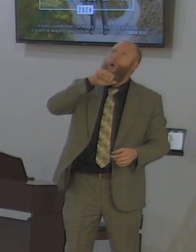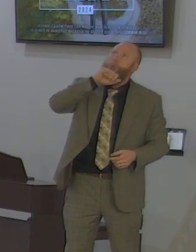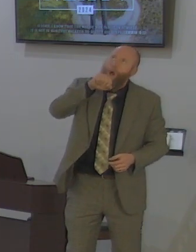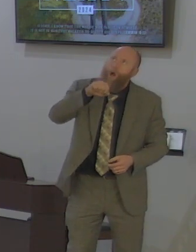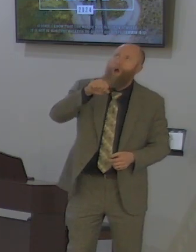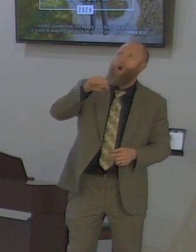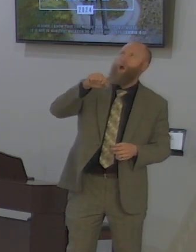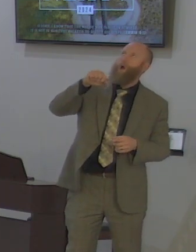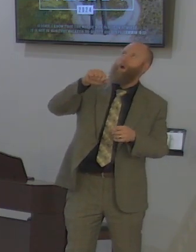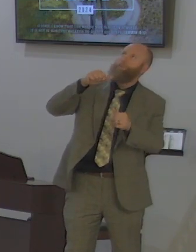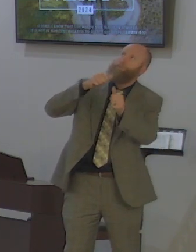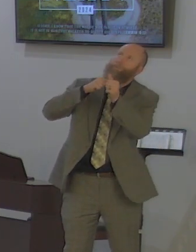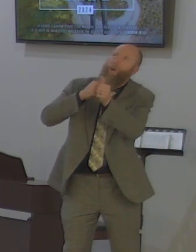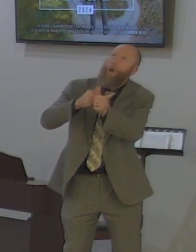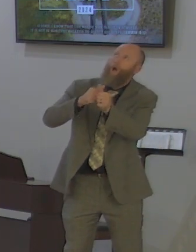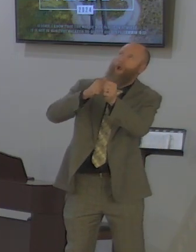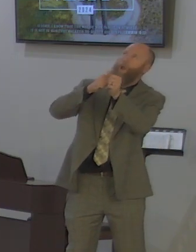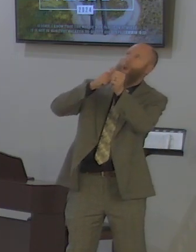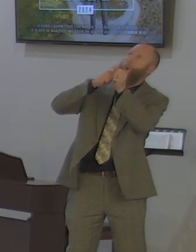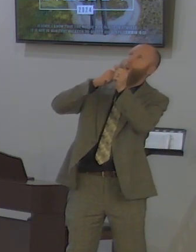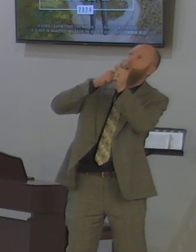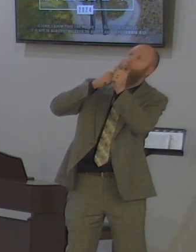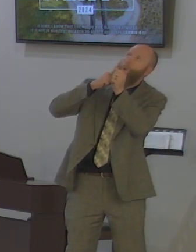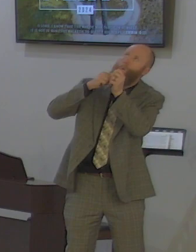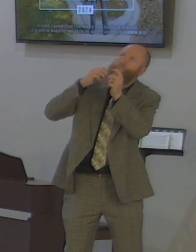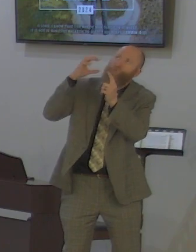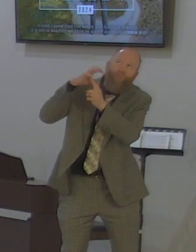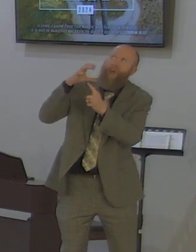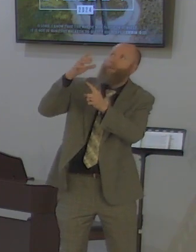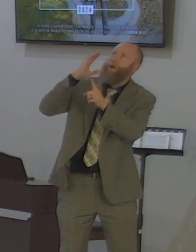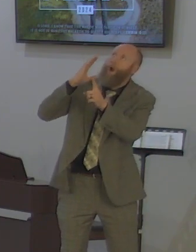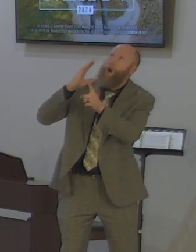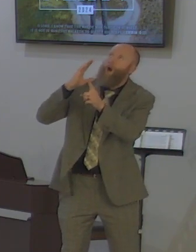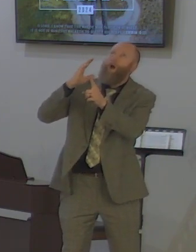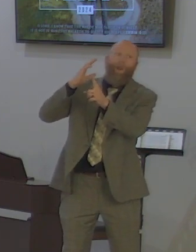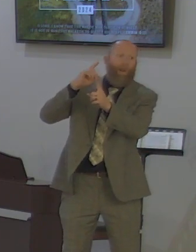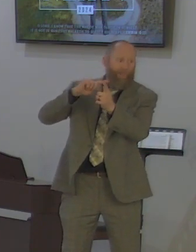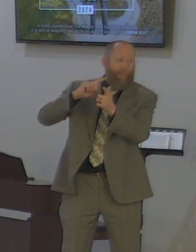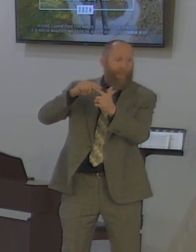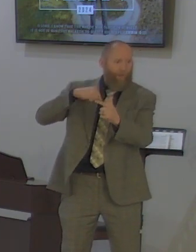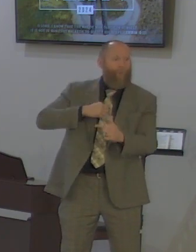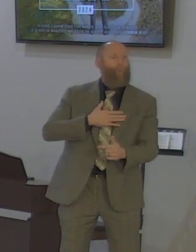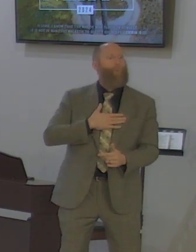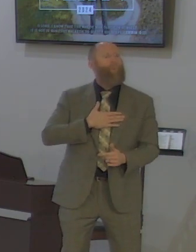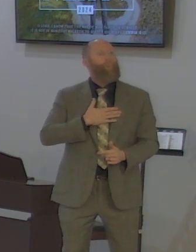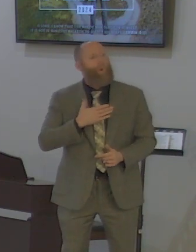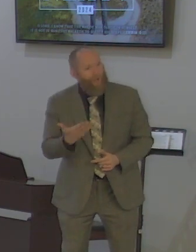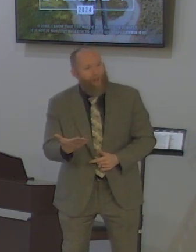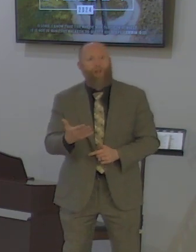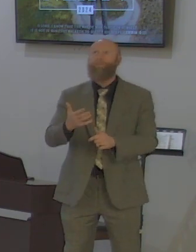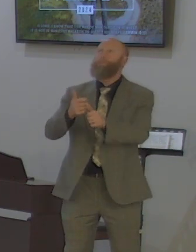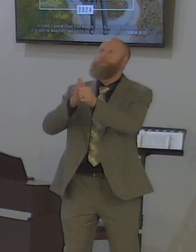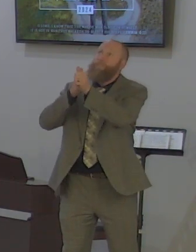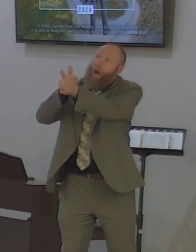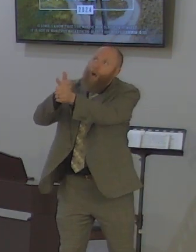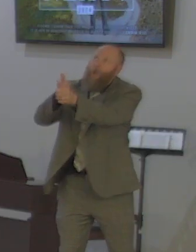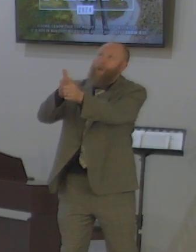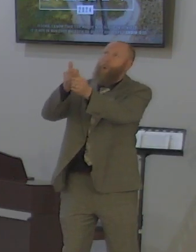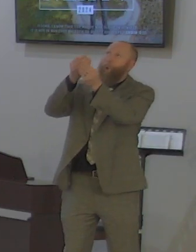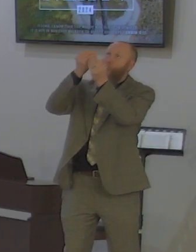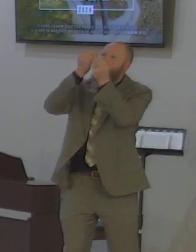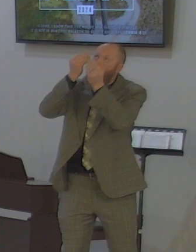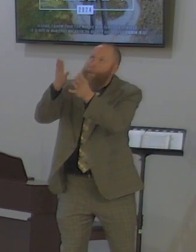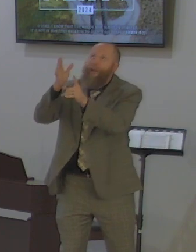to debate whether we want to fulfill his commands or not. And that's true of Christian contentment, that sweet, inward,